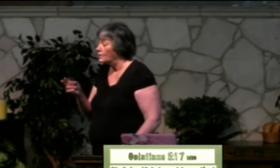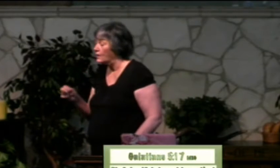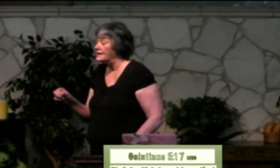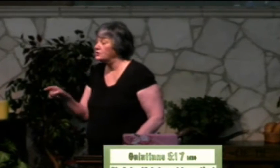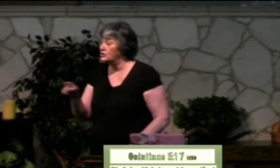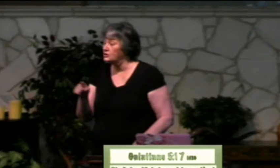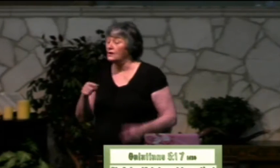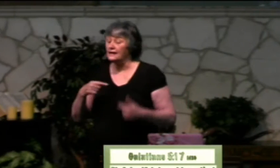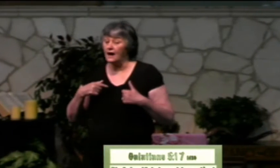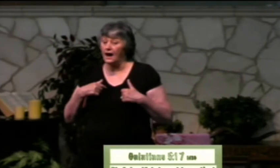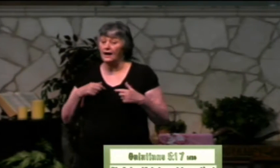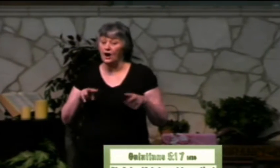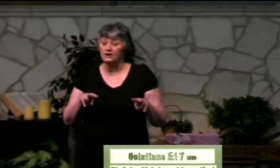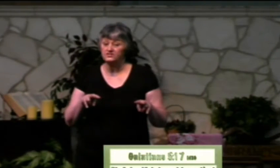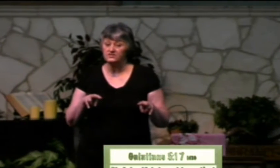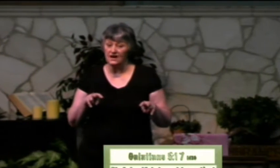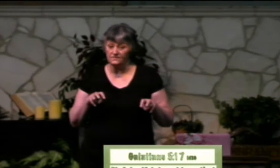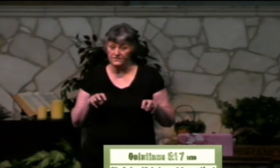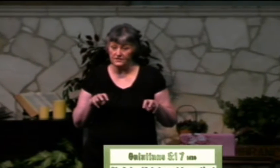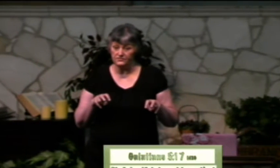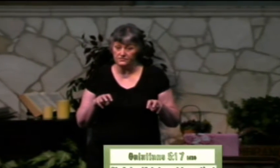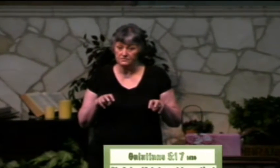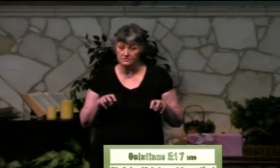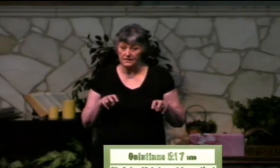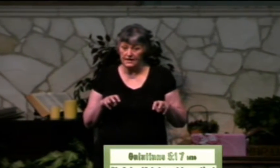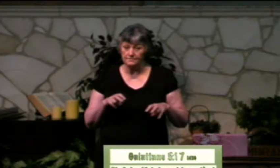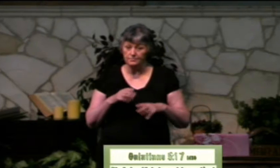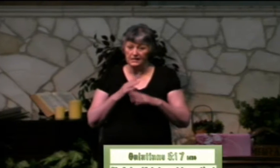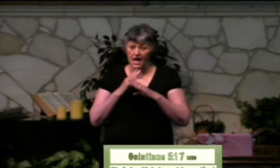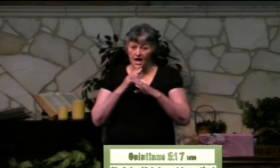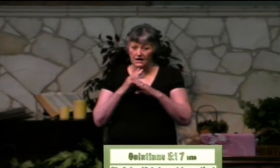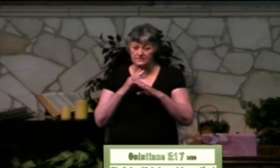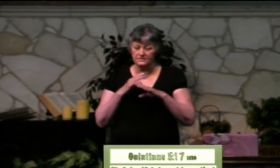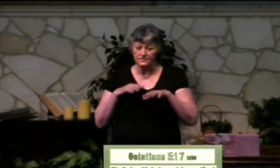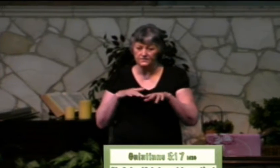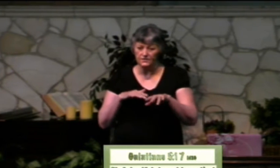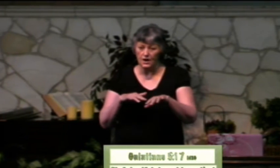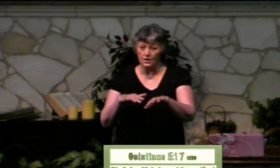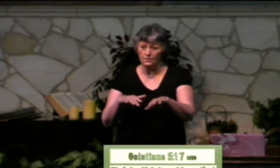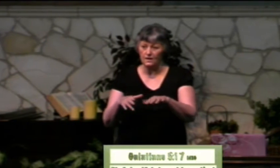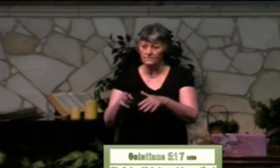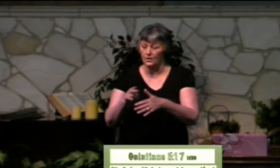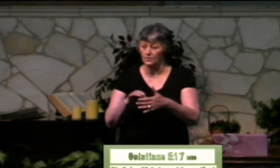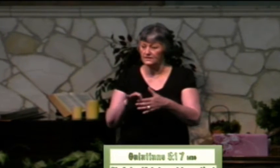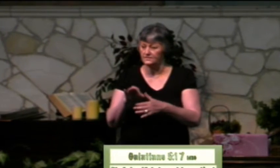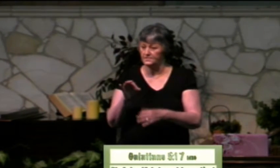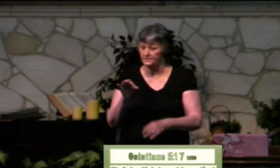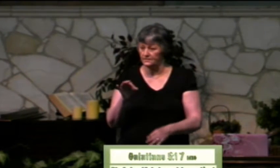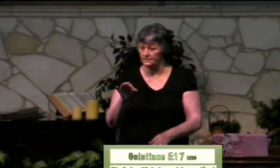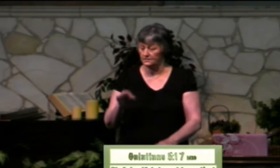When you and I are selfish, it blocks the flow of the Holy Spirit.